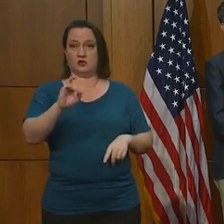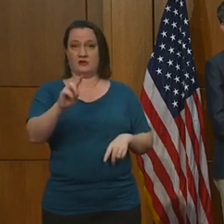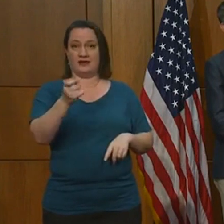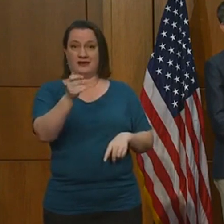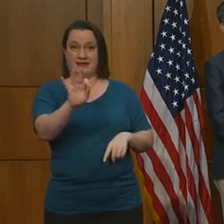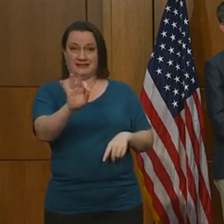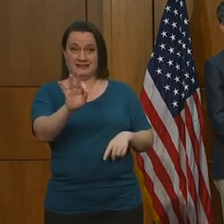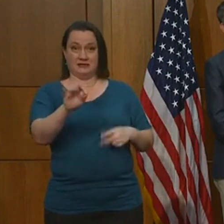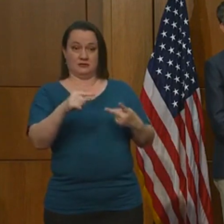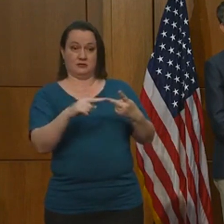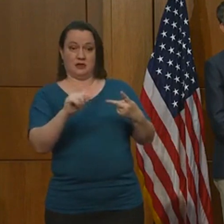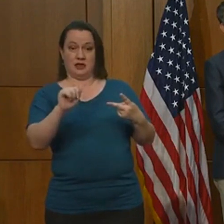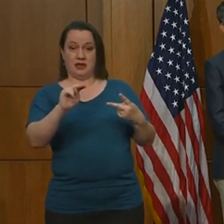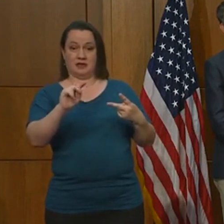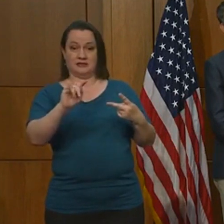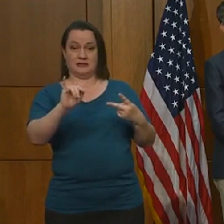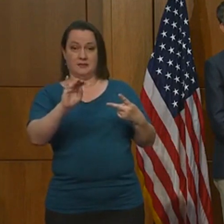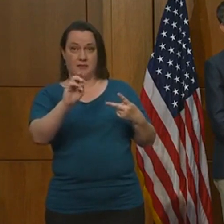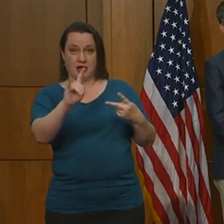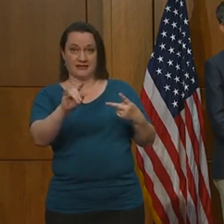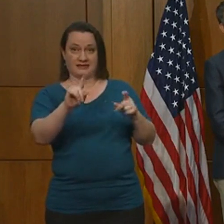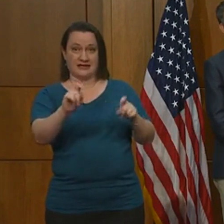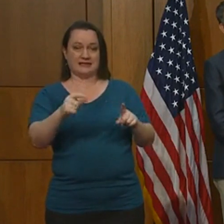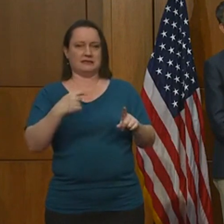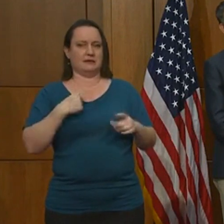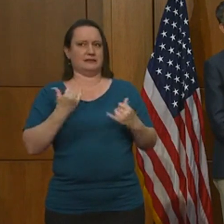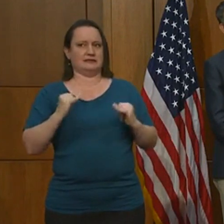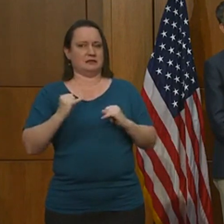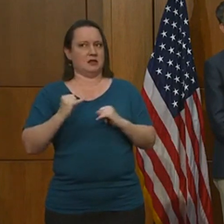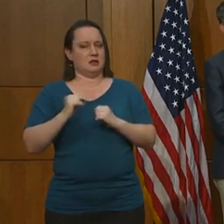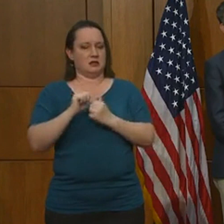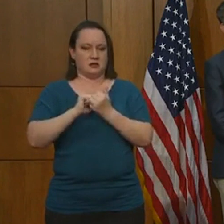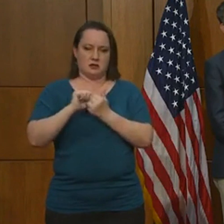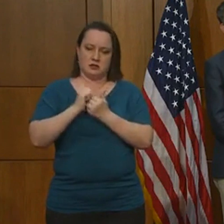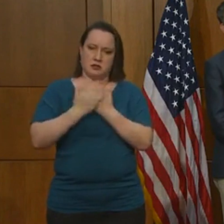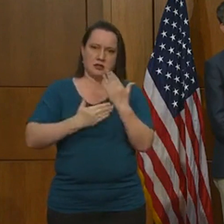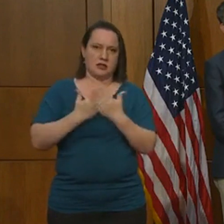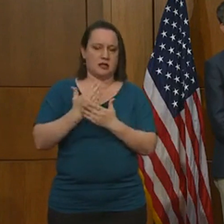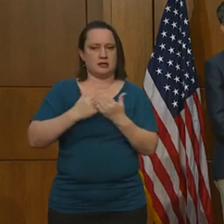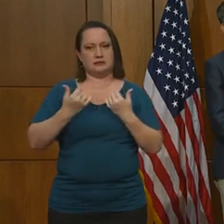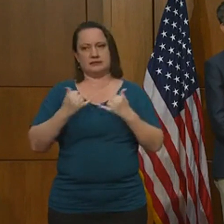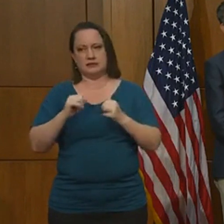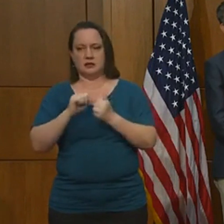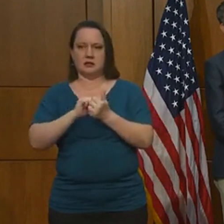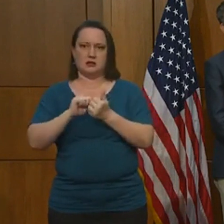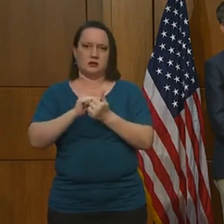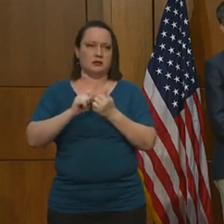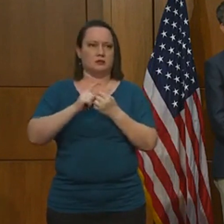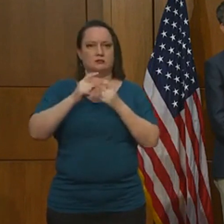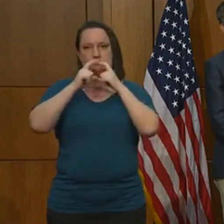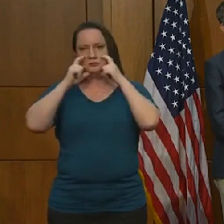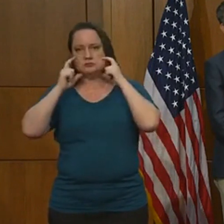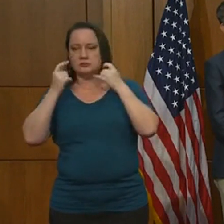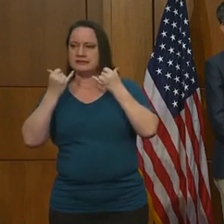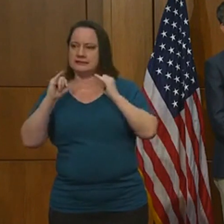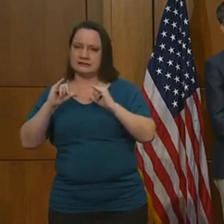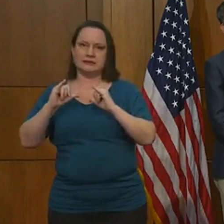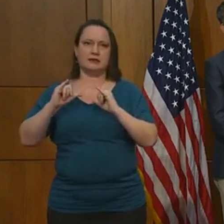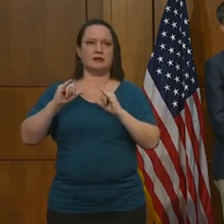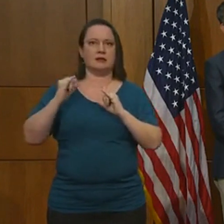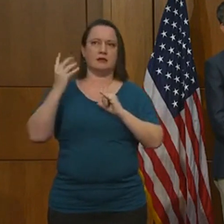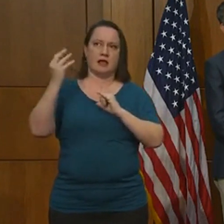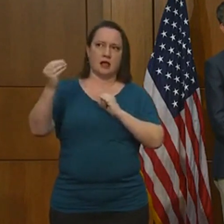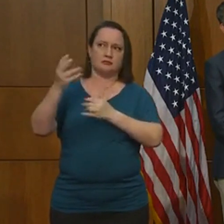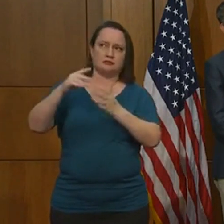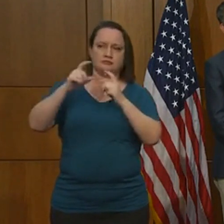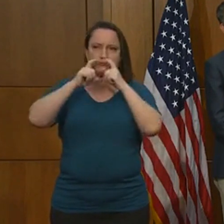COVID-19, I would still be obsessive about washing my hands, covering my face when I'm in